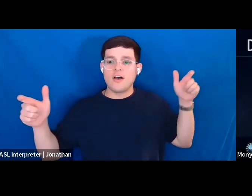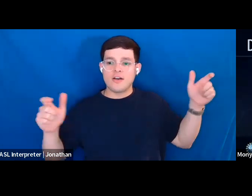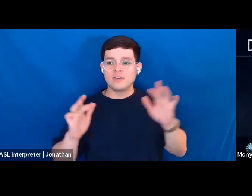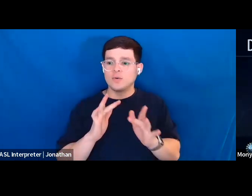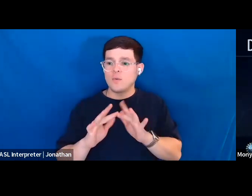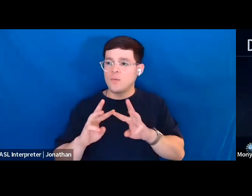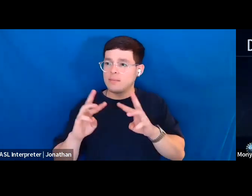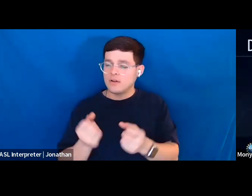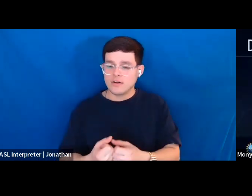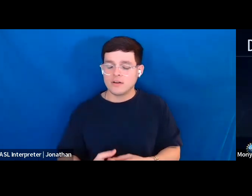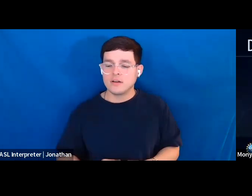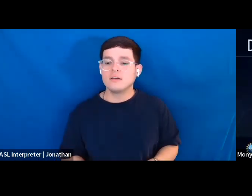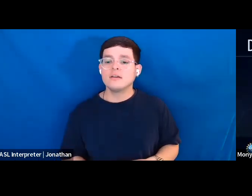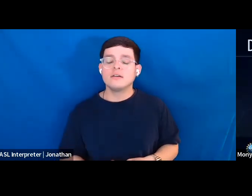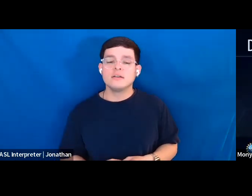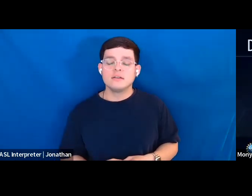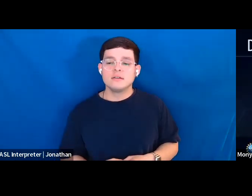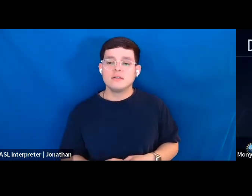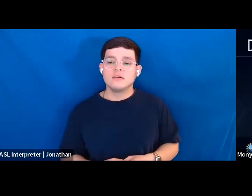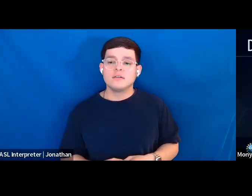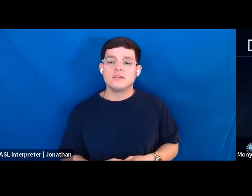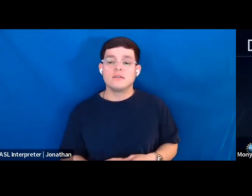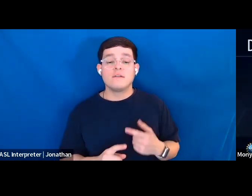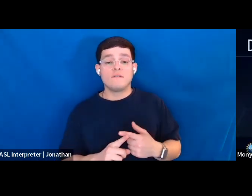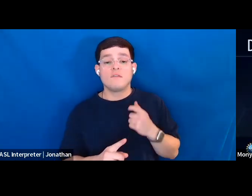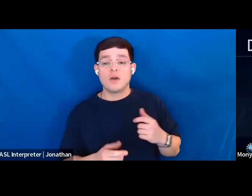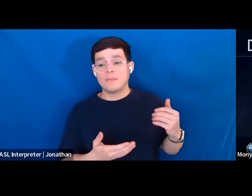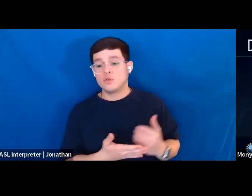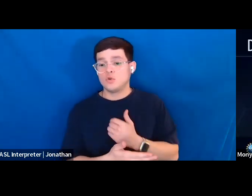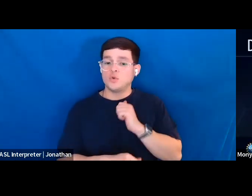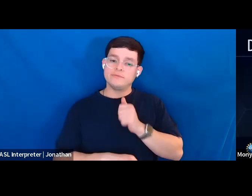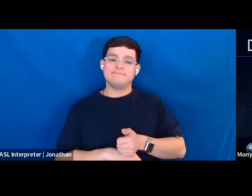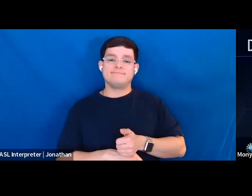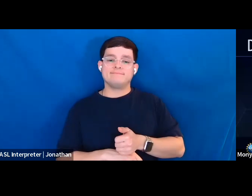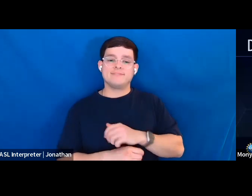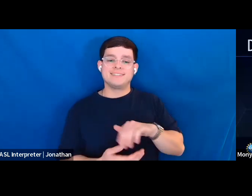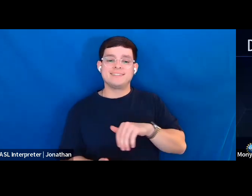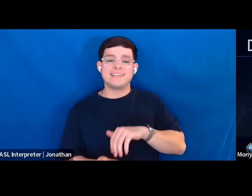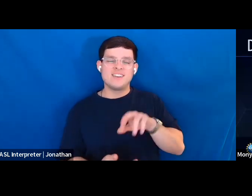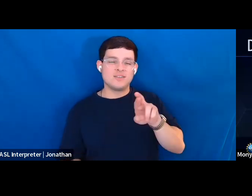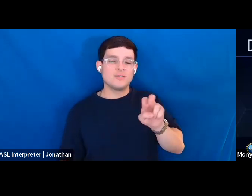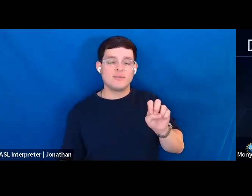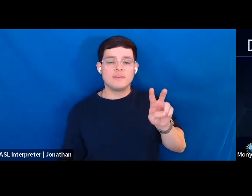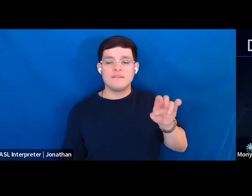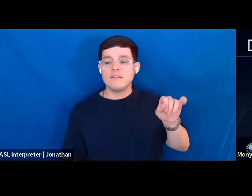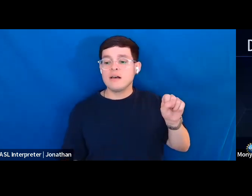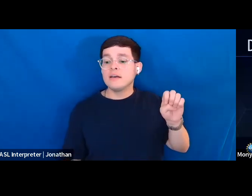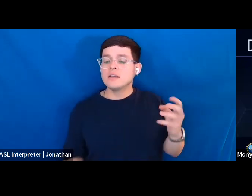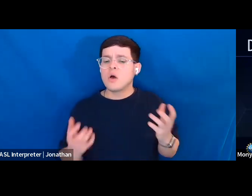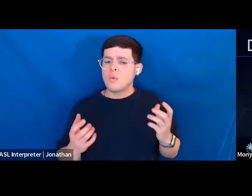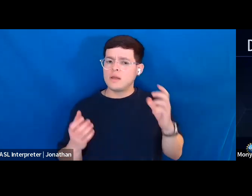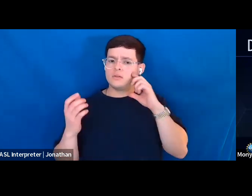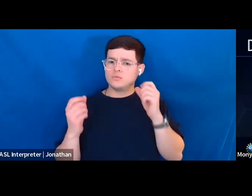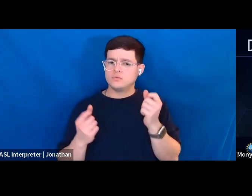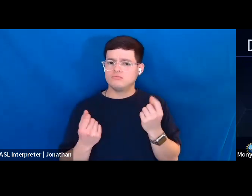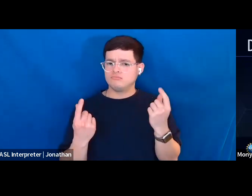webinar coming to you from our new Revised Center. Just wanted to note that on behalf of the